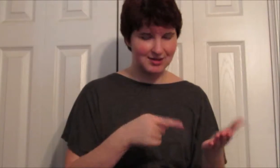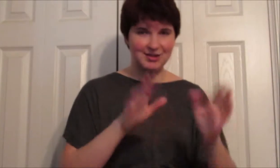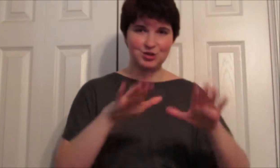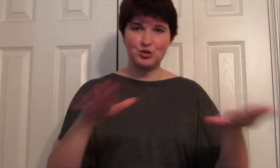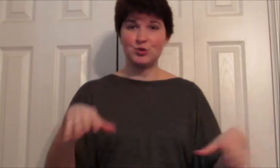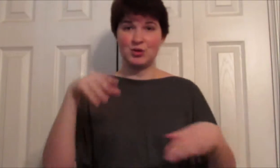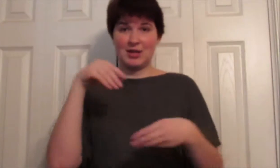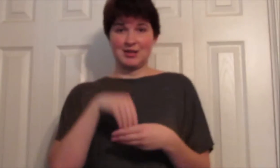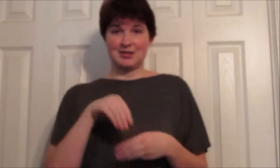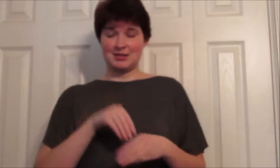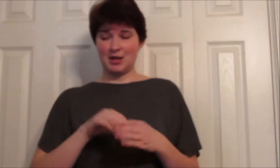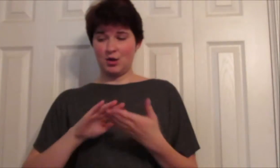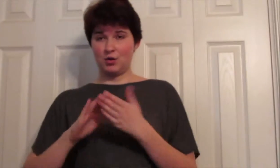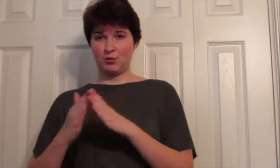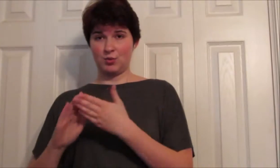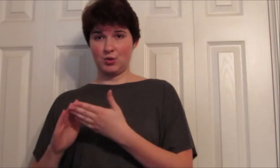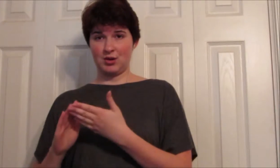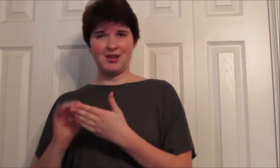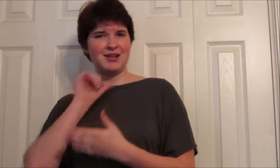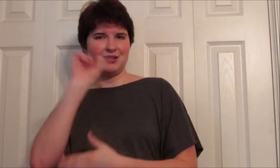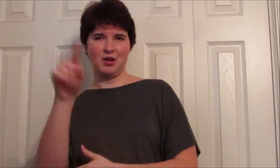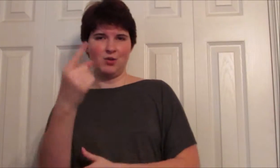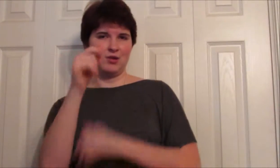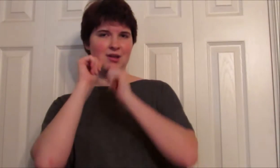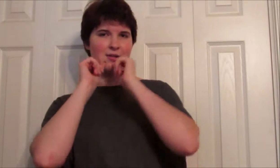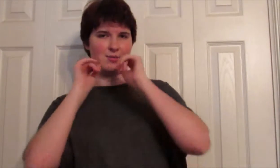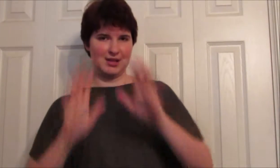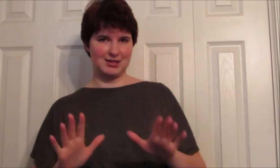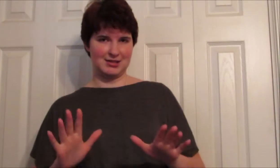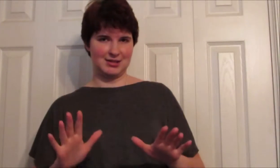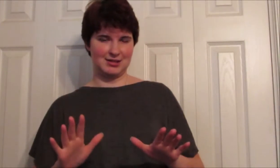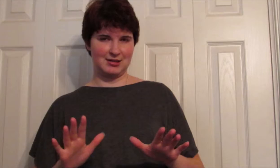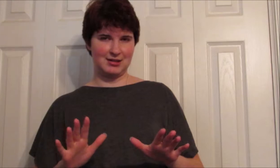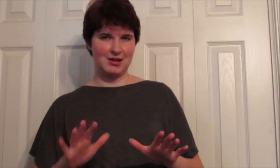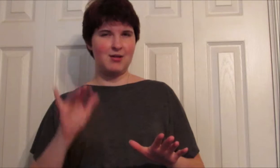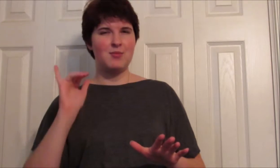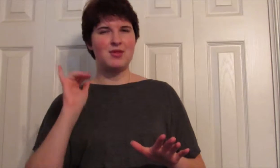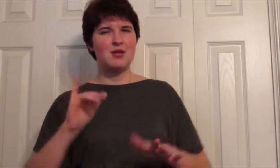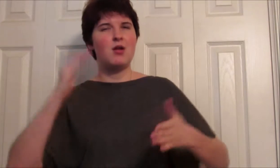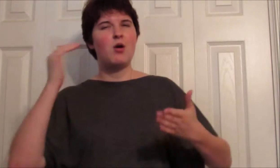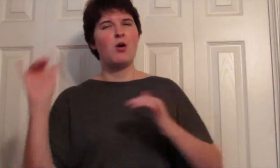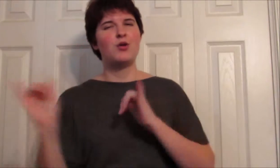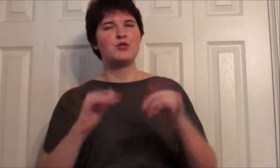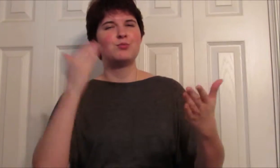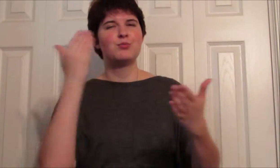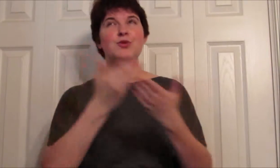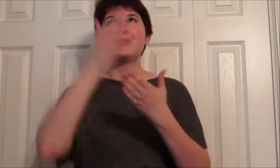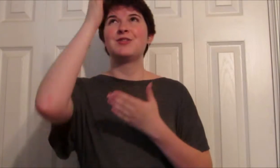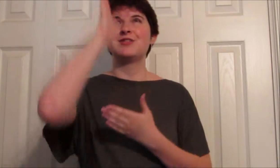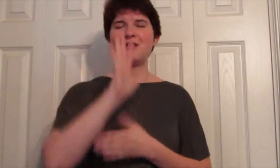in a community are seen not only as a blessing, but as a concrete sign of God's